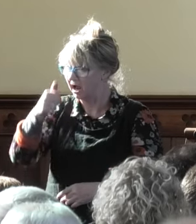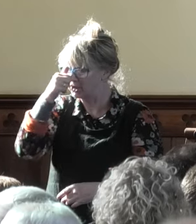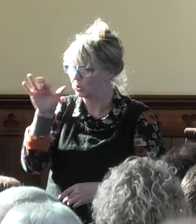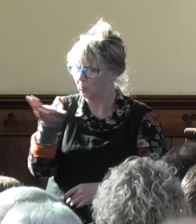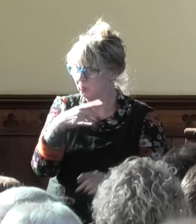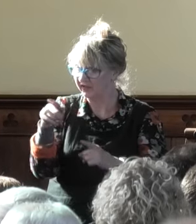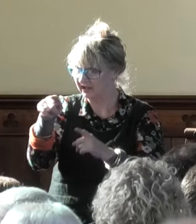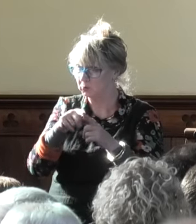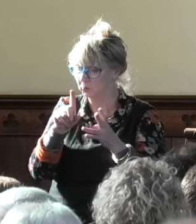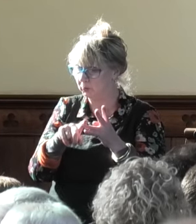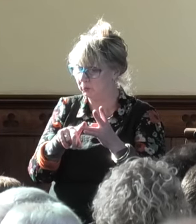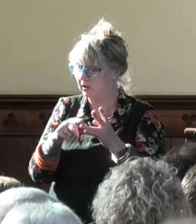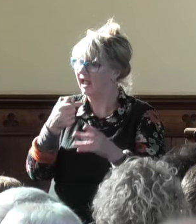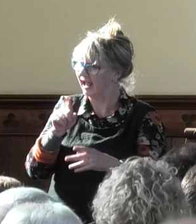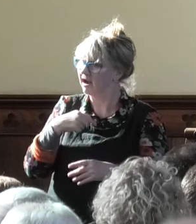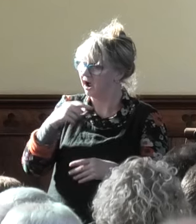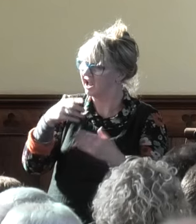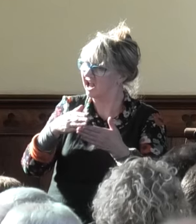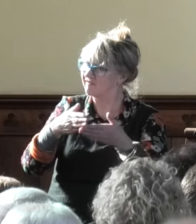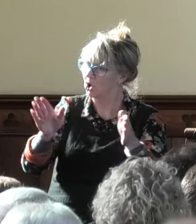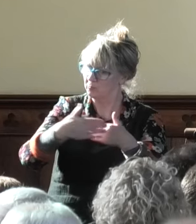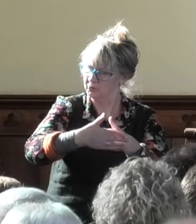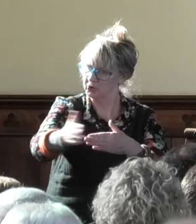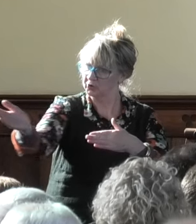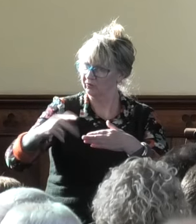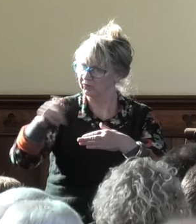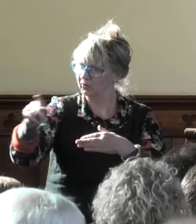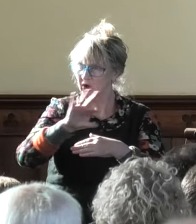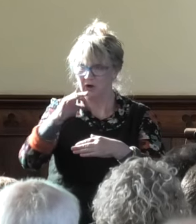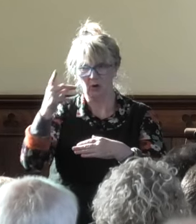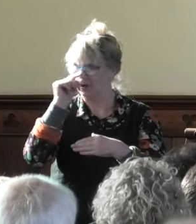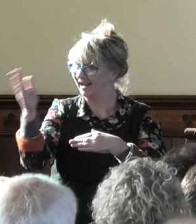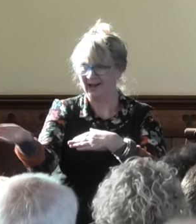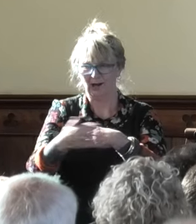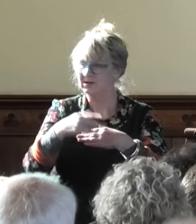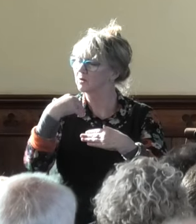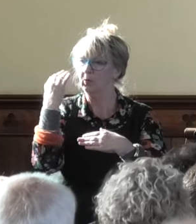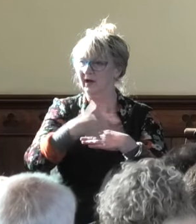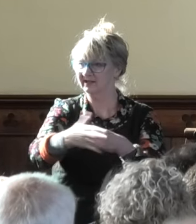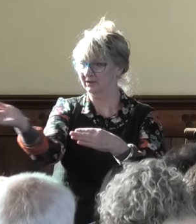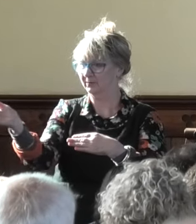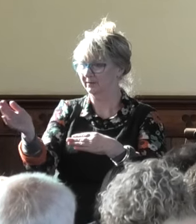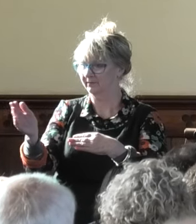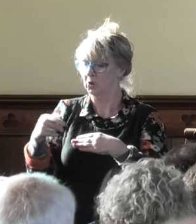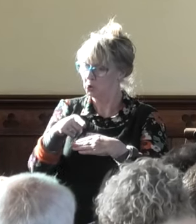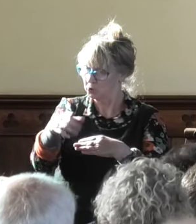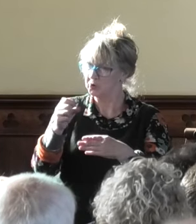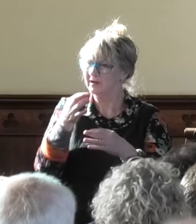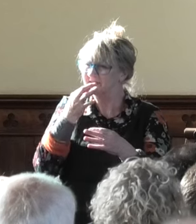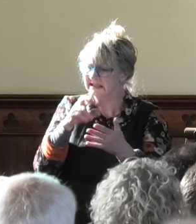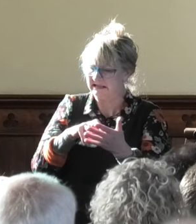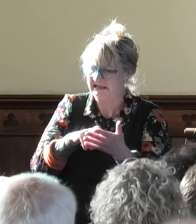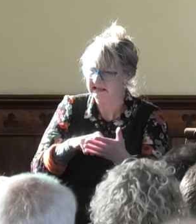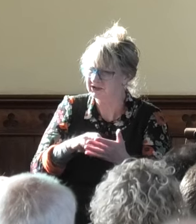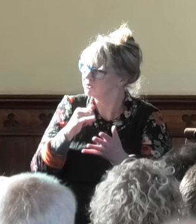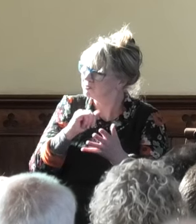the things you do and I have opened a door for you that no one can close. You have little strength left. She